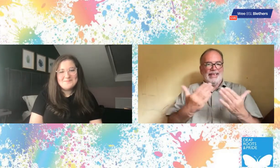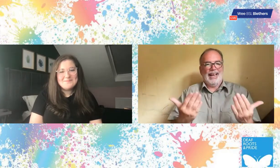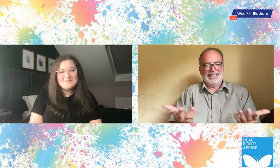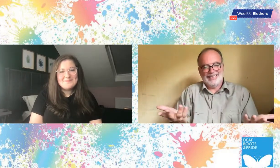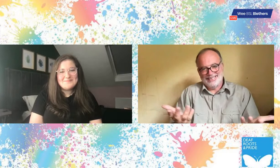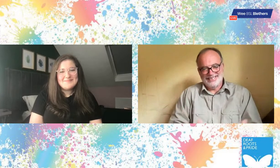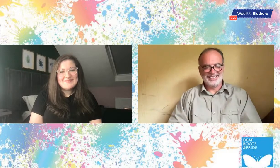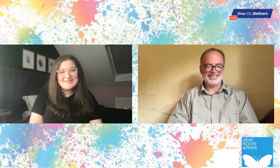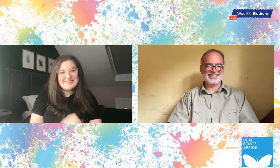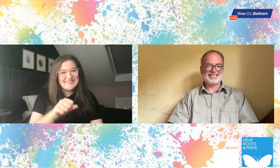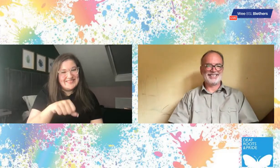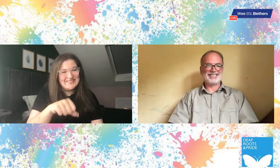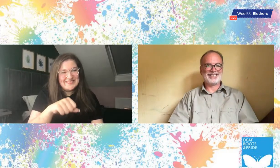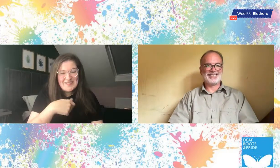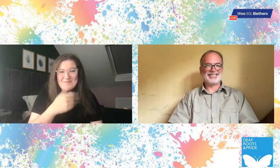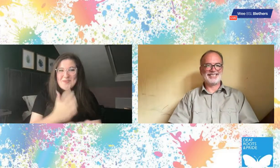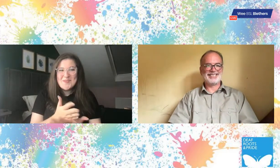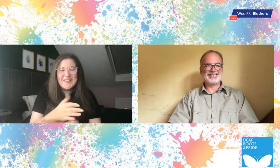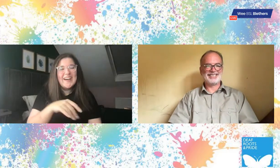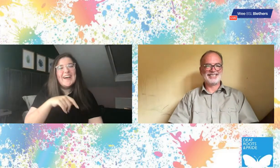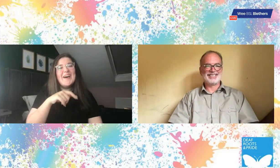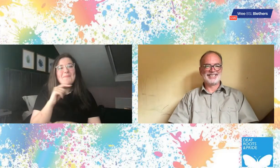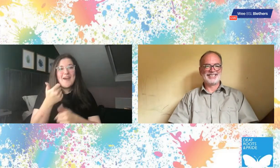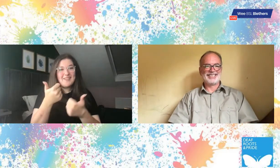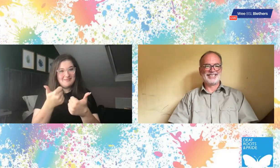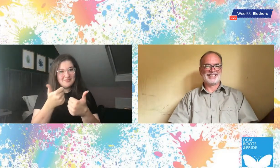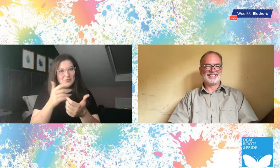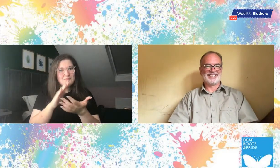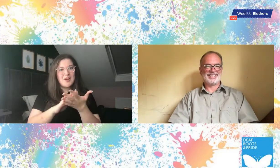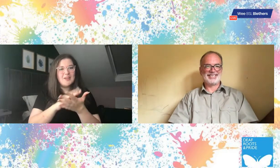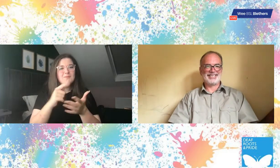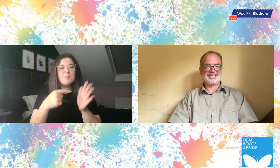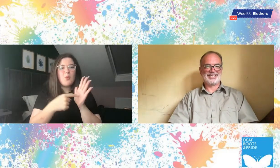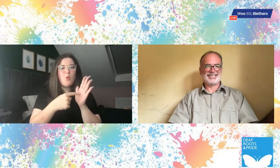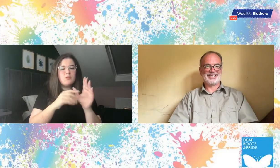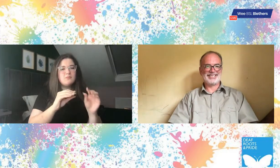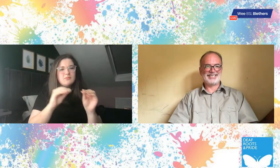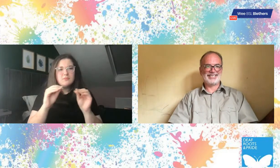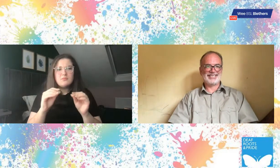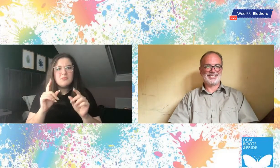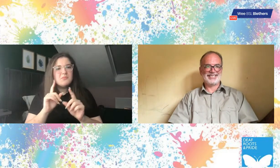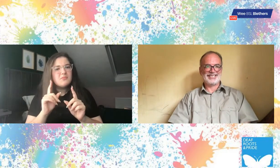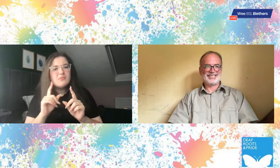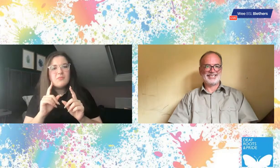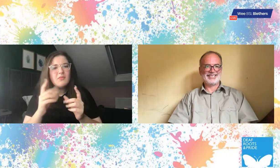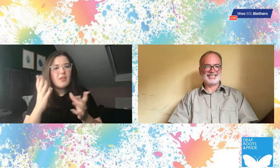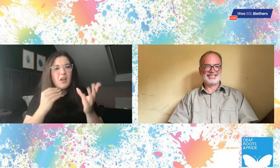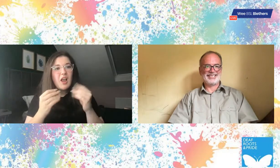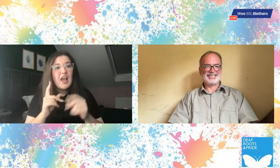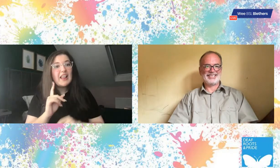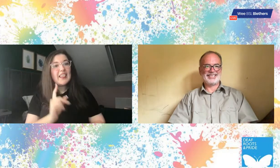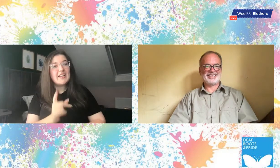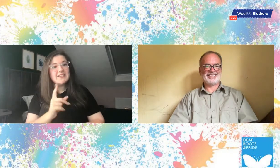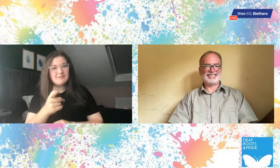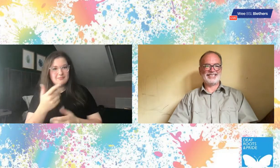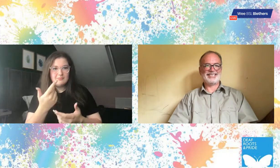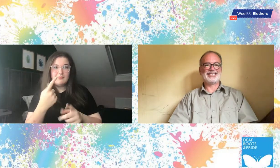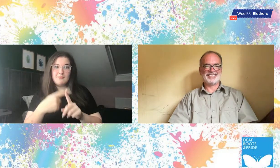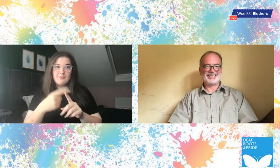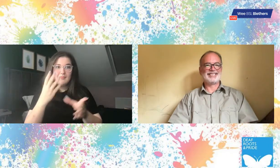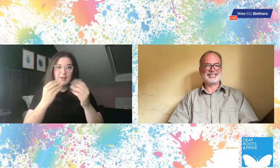They've realized just how exhausting a day of working on with animals is. But I'm absolutely